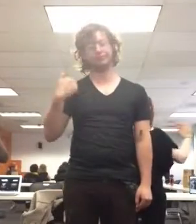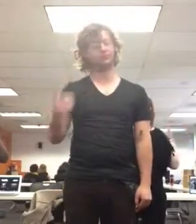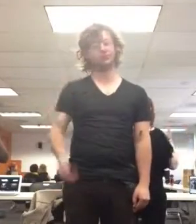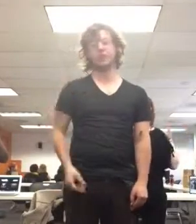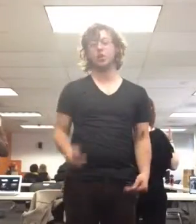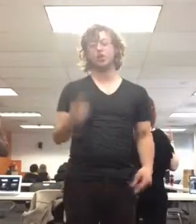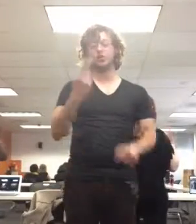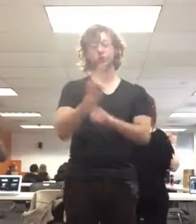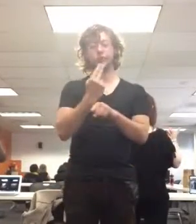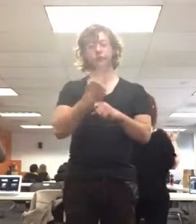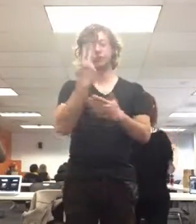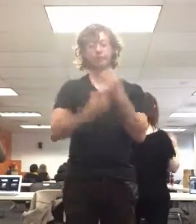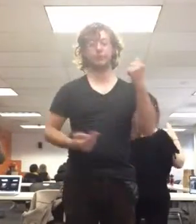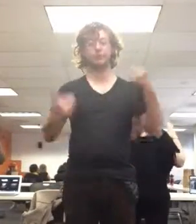Having a casual conversation.